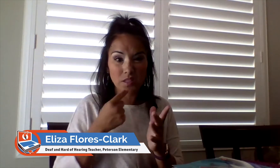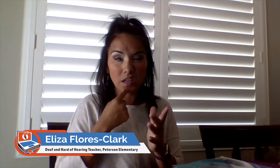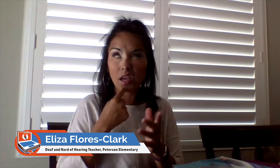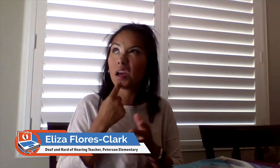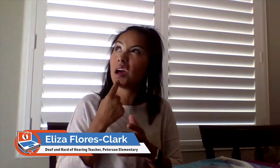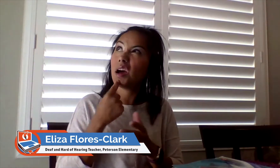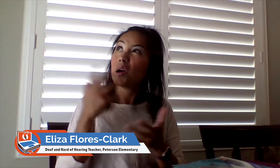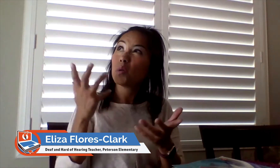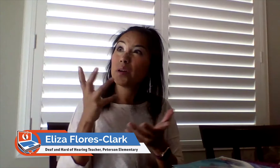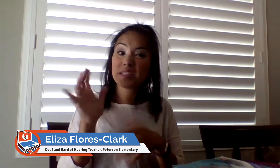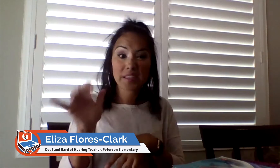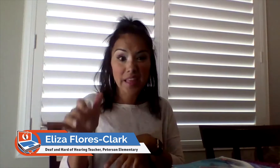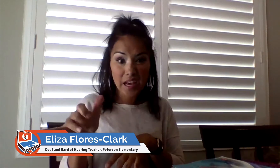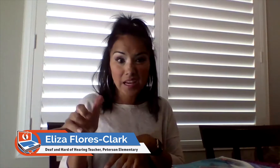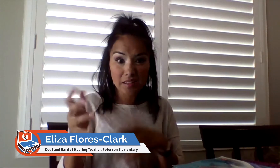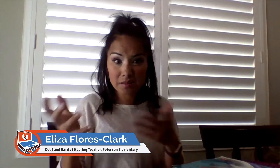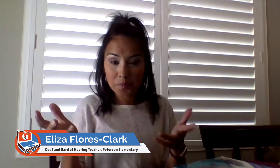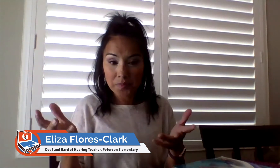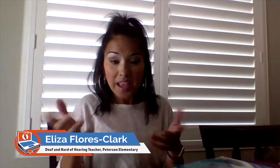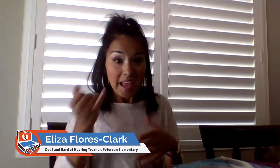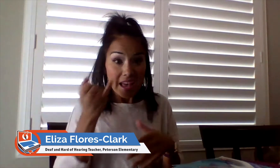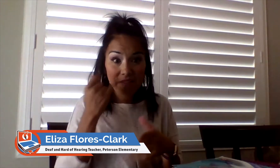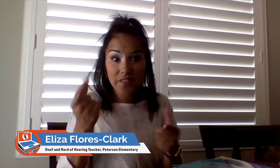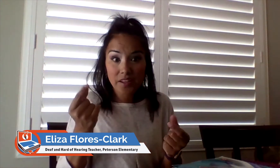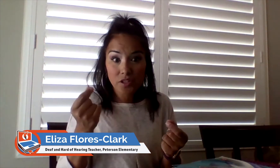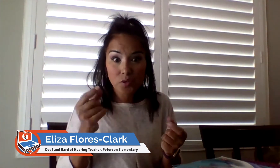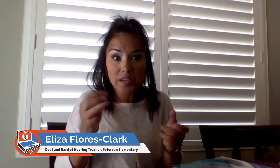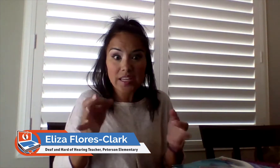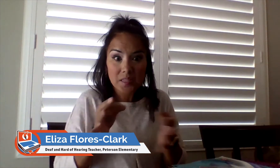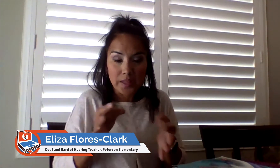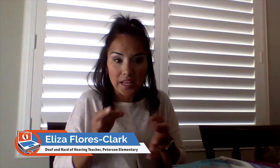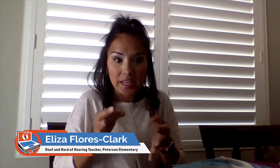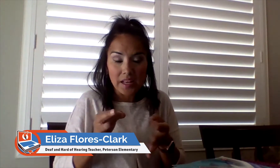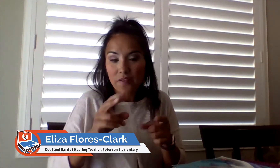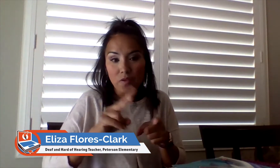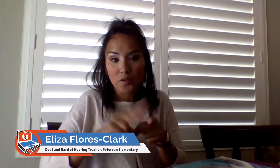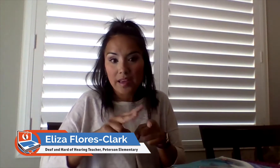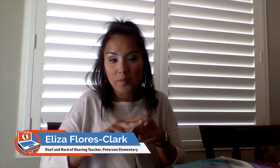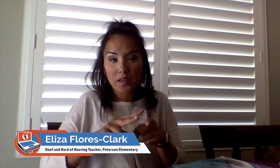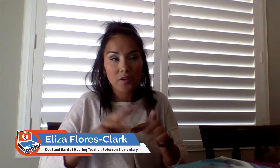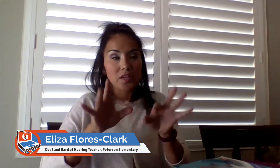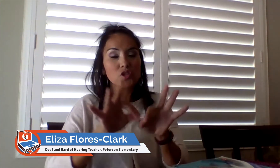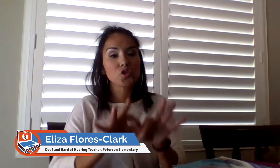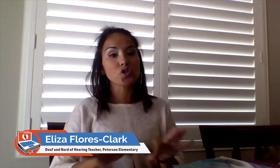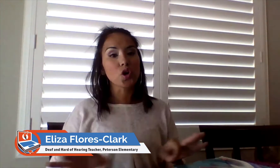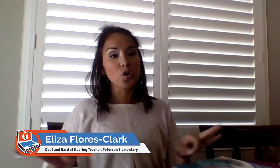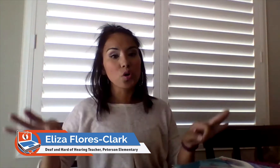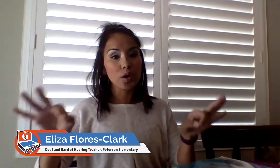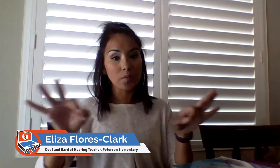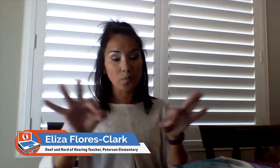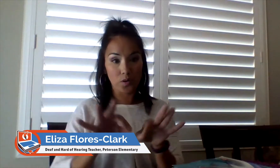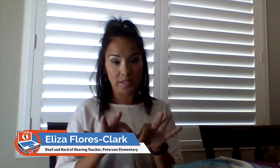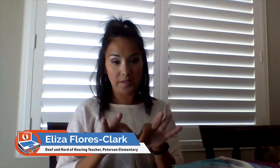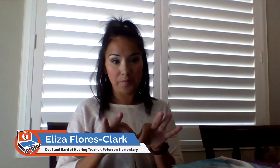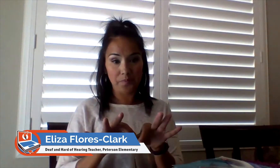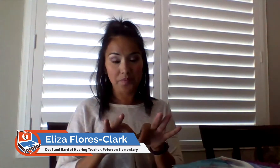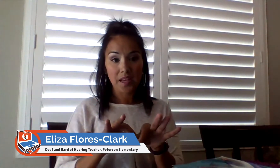say, "What's that?" And if they do, explain it. Vocabulary is so important.